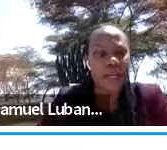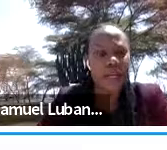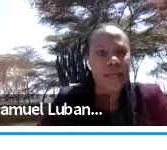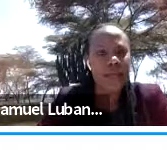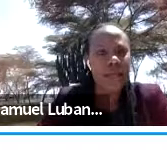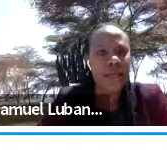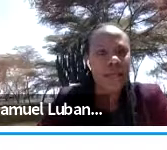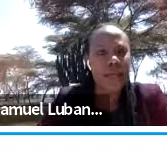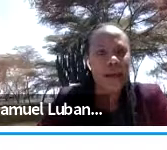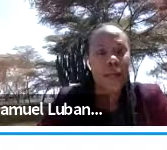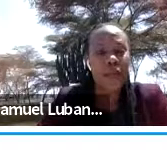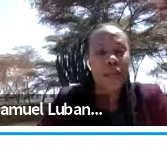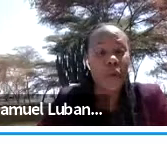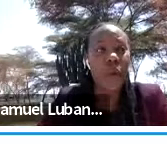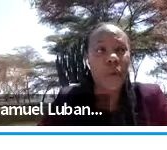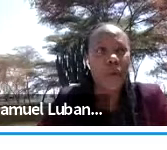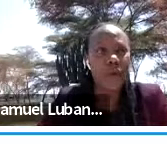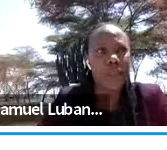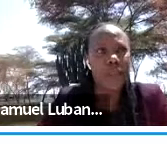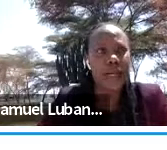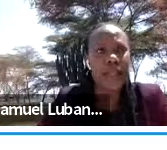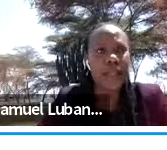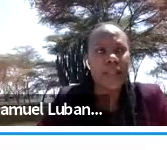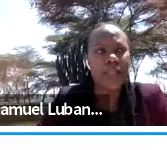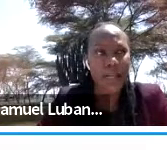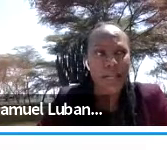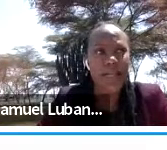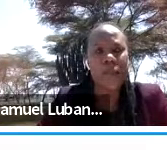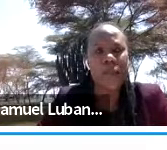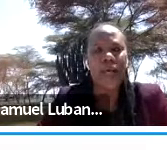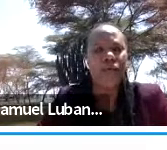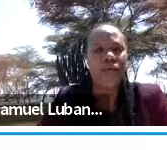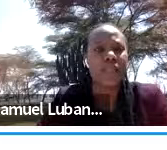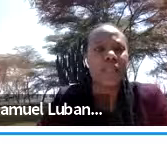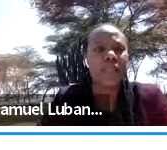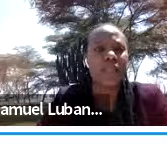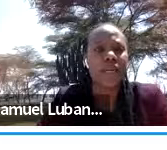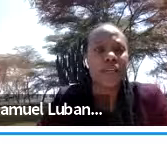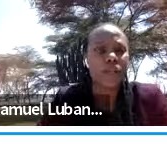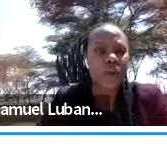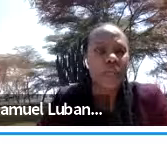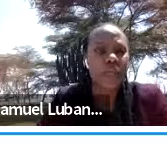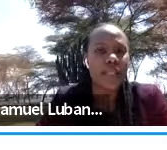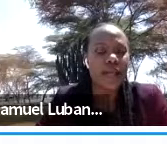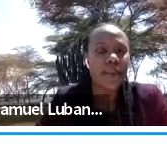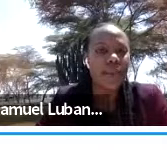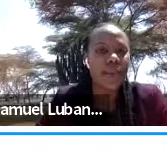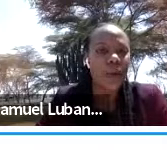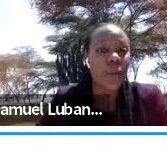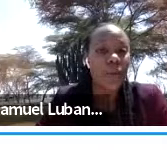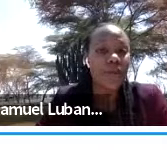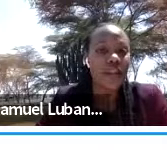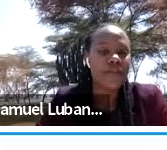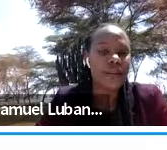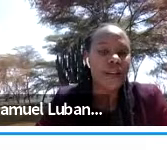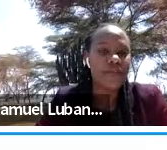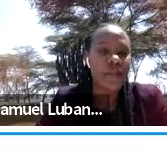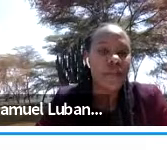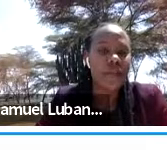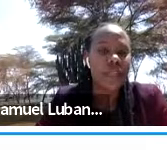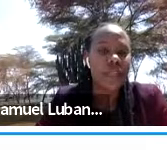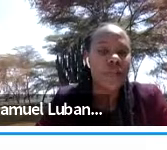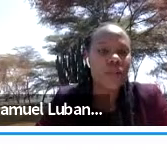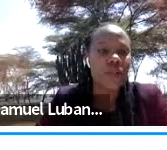CS today that our score, the Kenya Human Capital Index score is